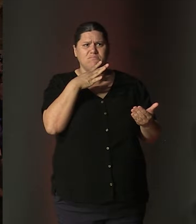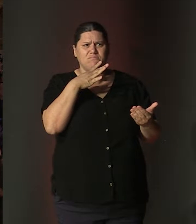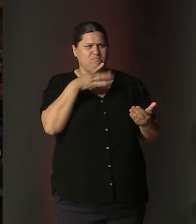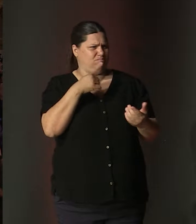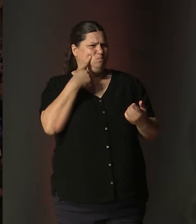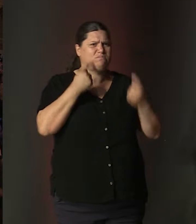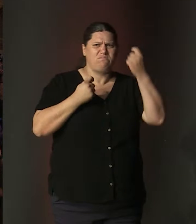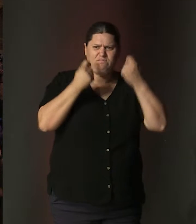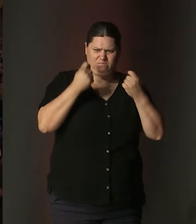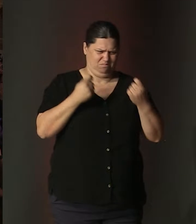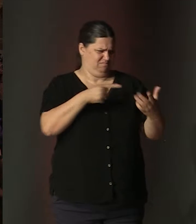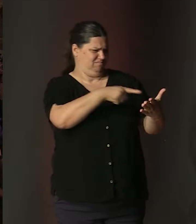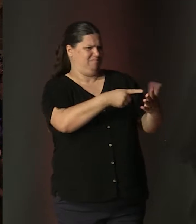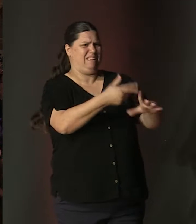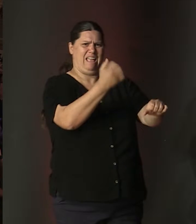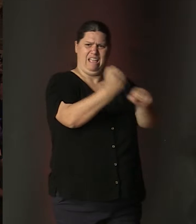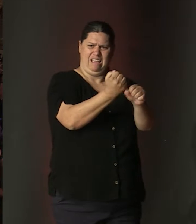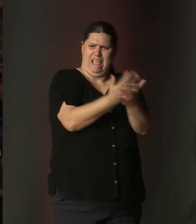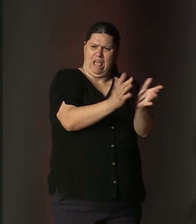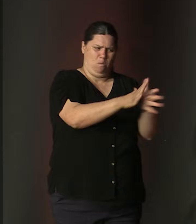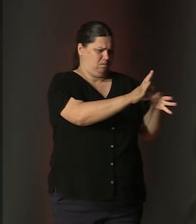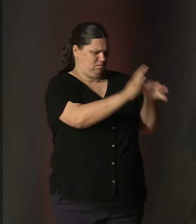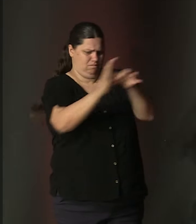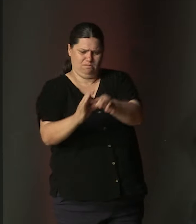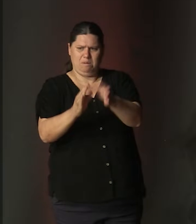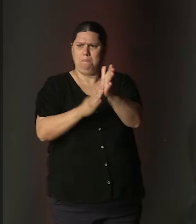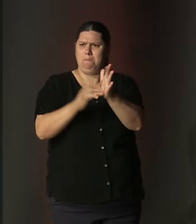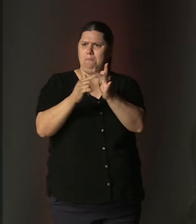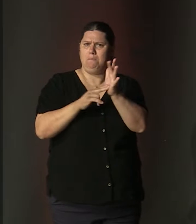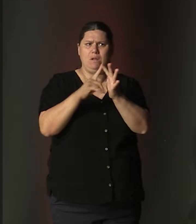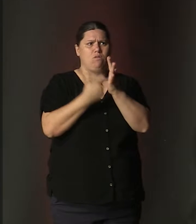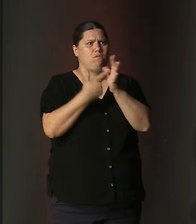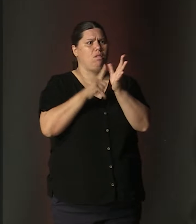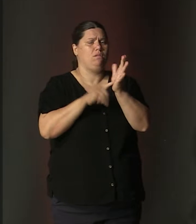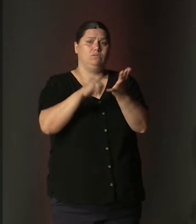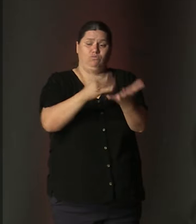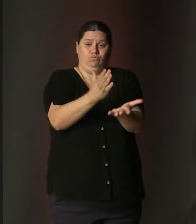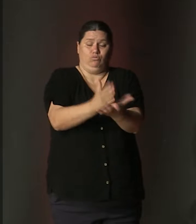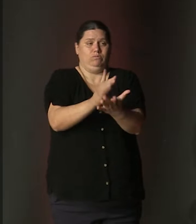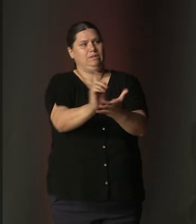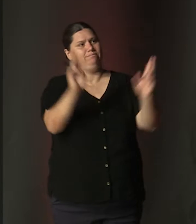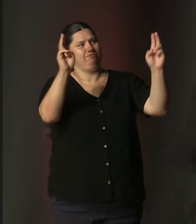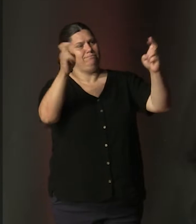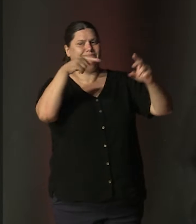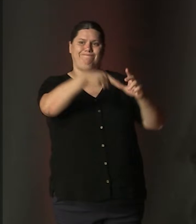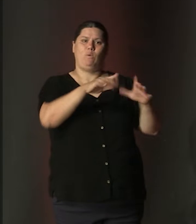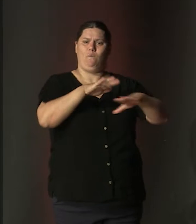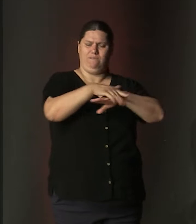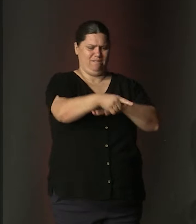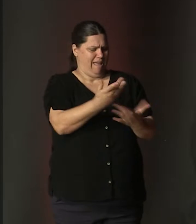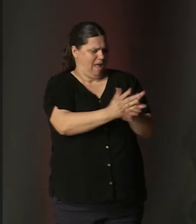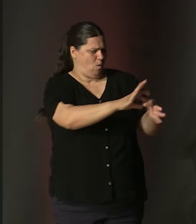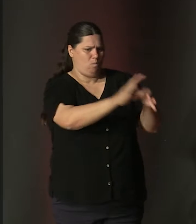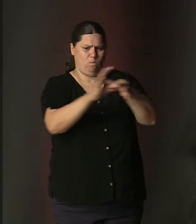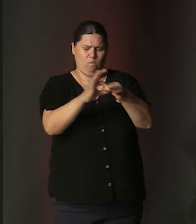that are saying, what do eggs have to do with minerals? And that is the conundrum of this topic. Minerals are